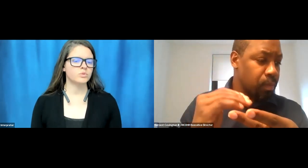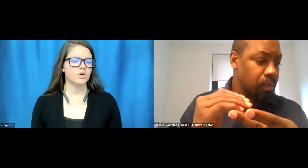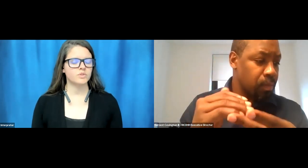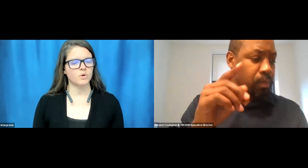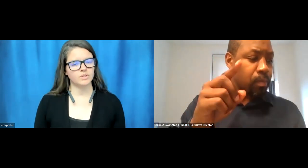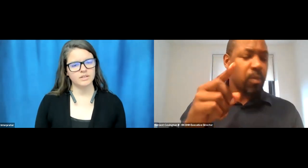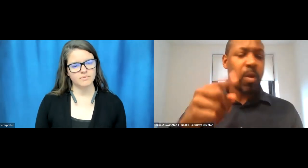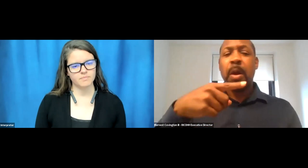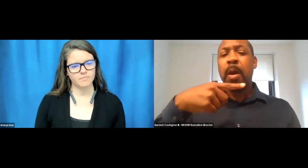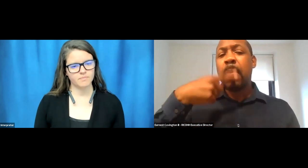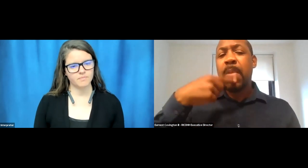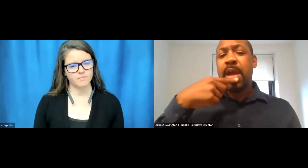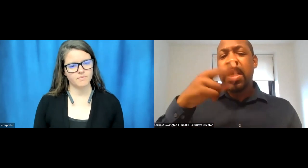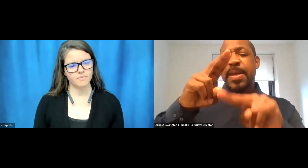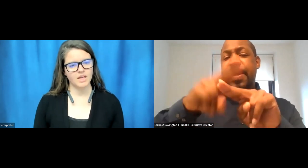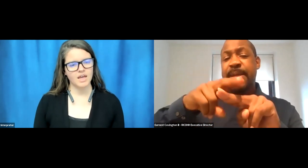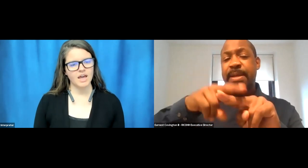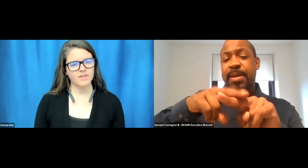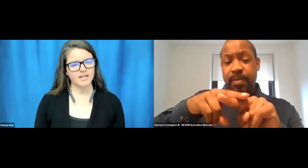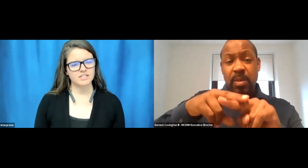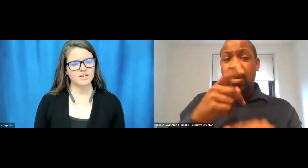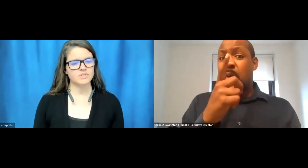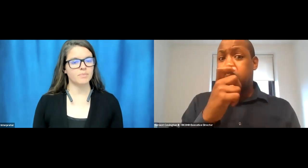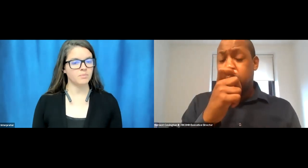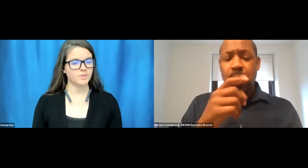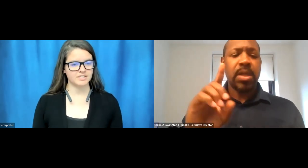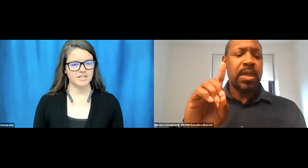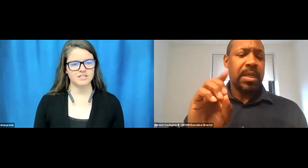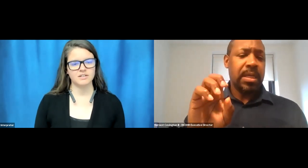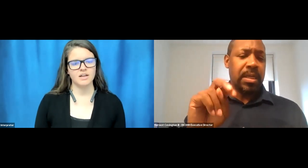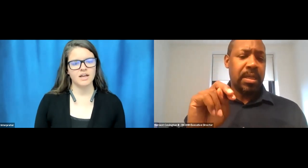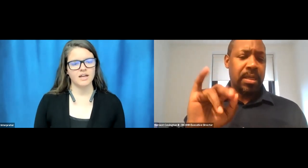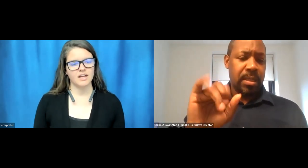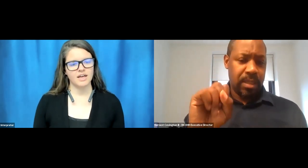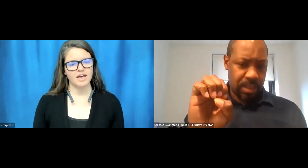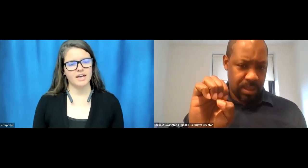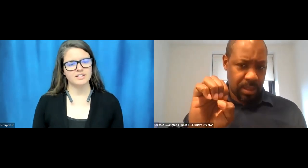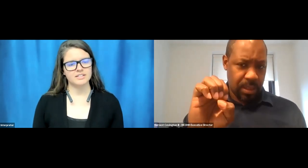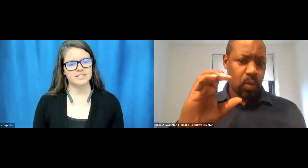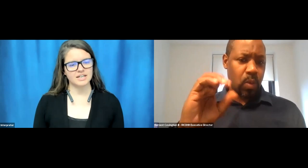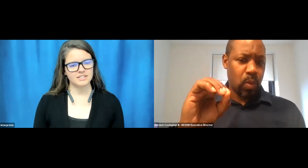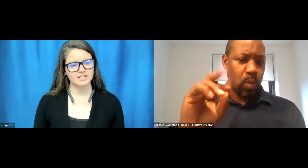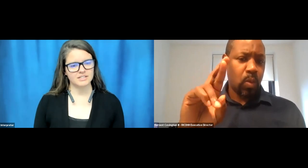Rudolf Socconi, and the next, there's a public seat, and